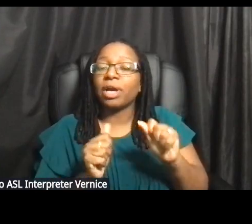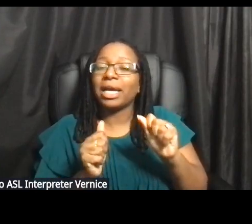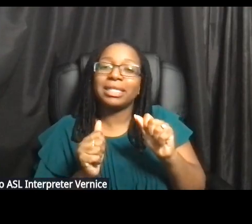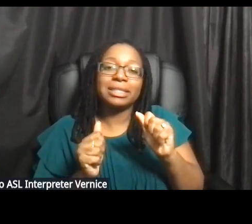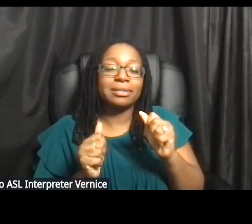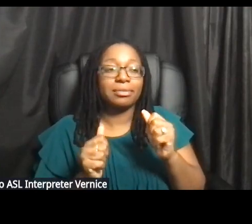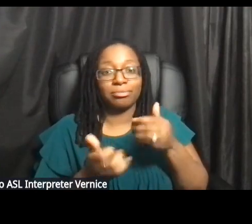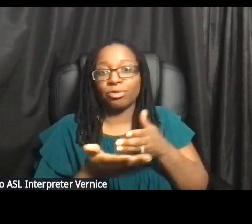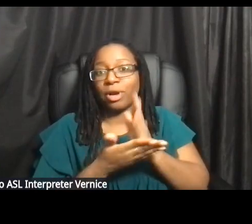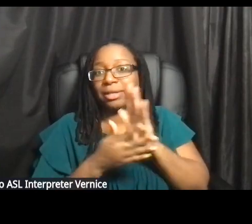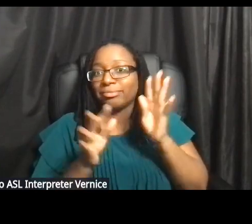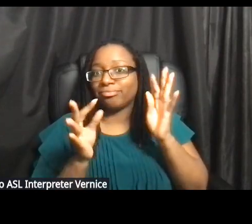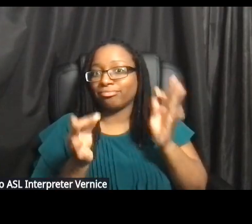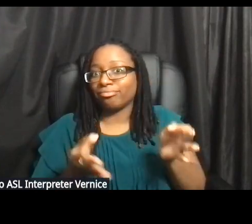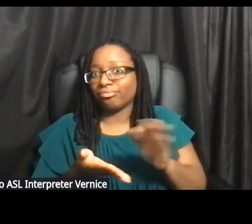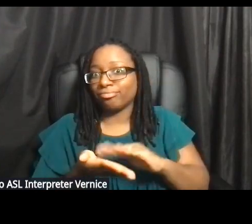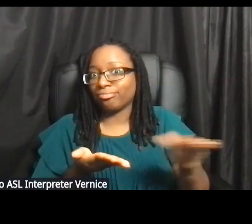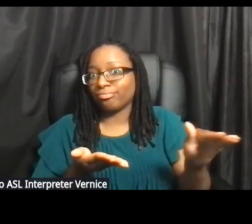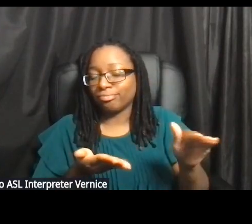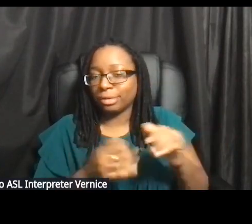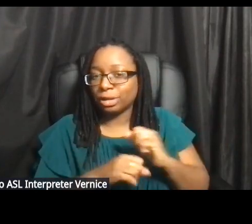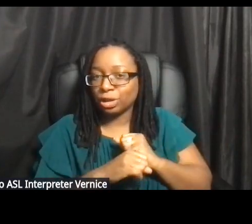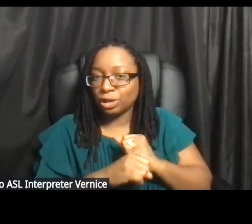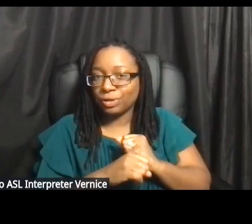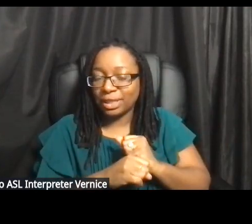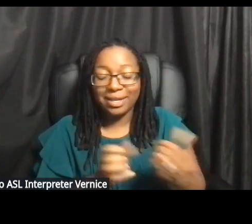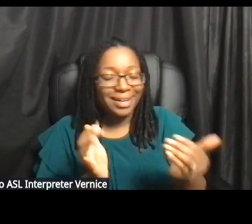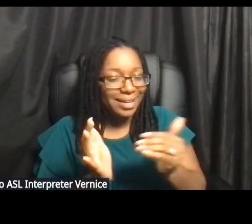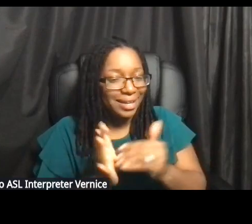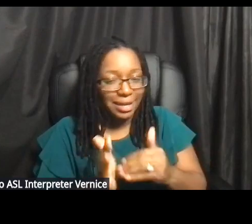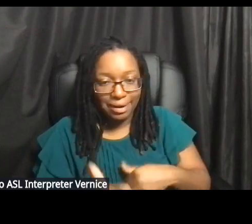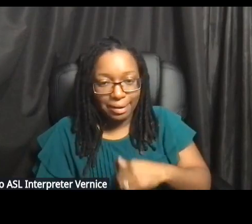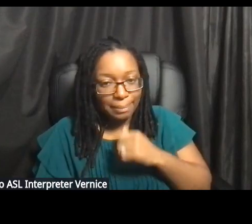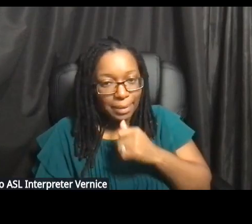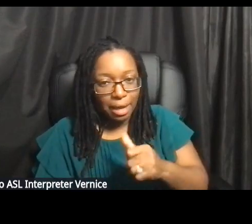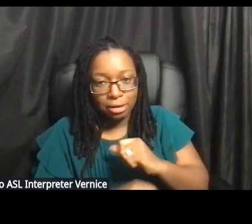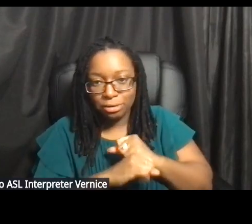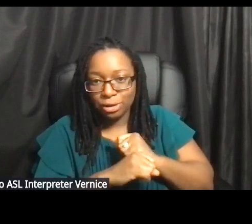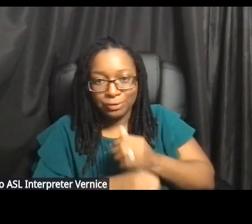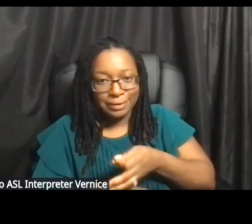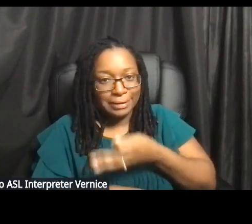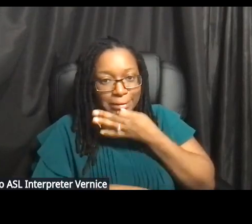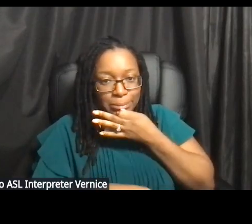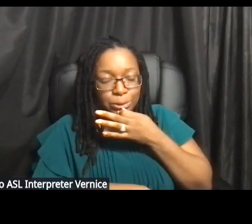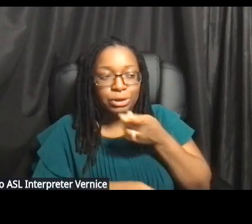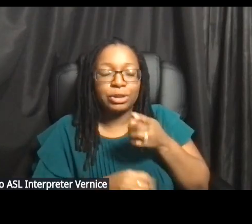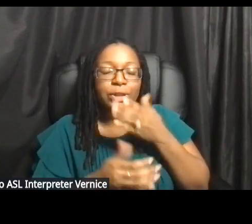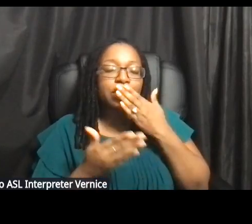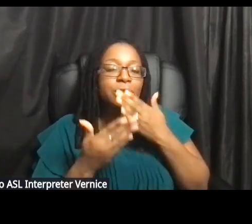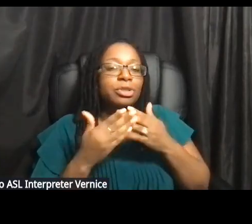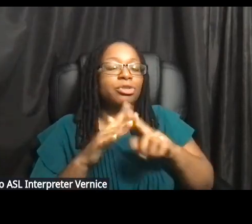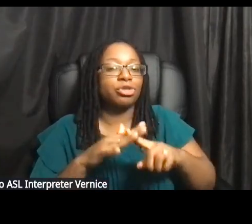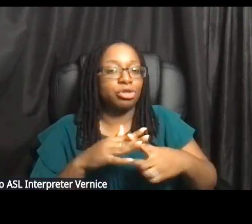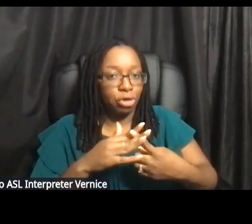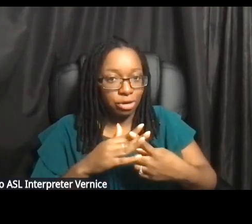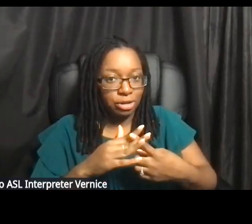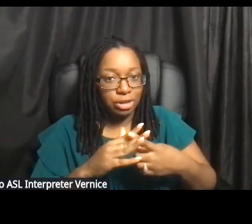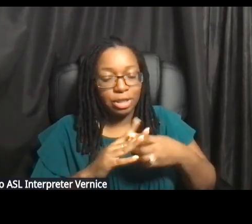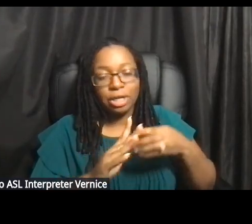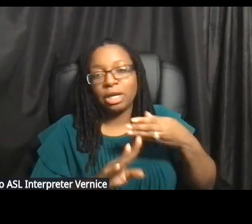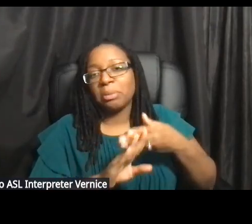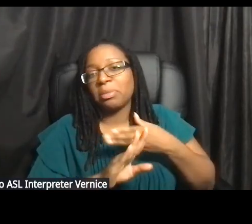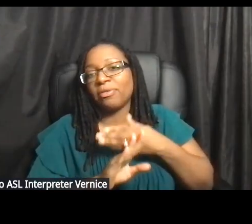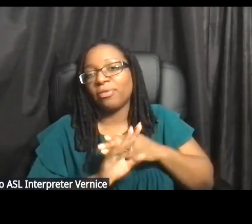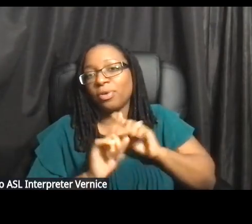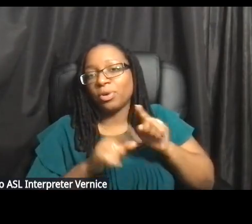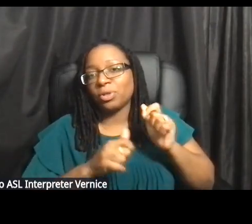disclaim that I'm not a security expert. This is a jumping off point. Before you go write your play about someone doing something a little